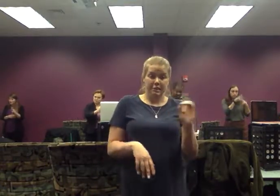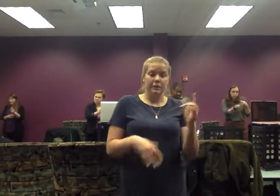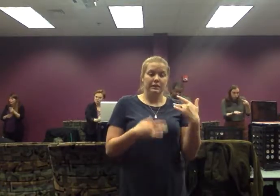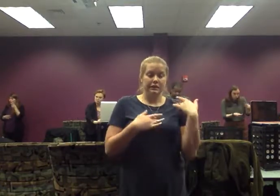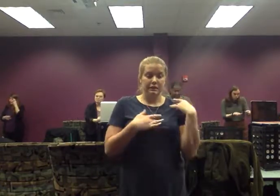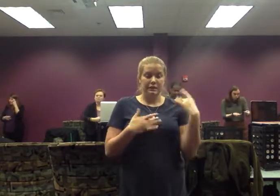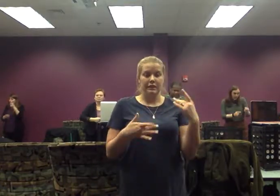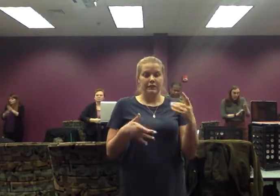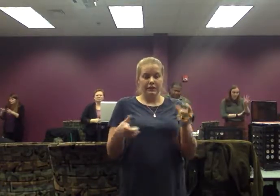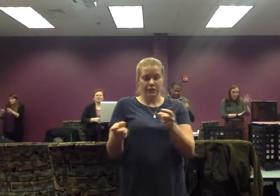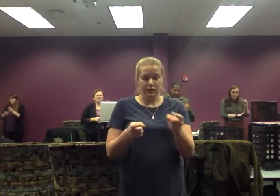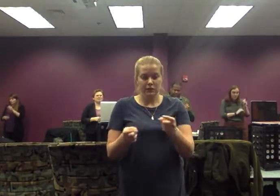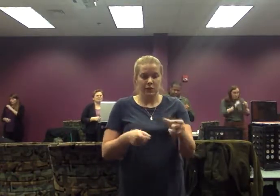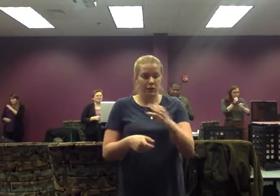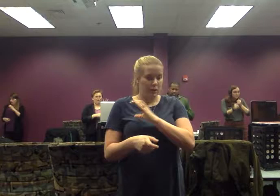some 40 years.